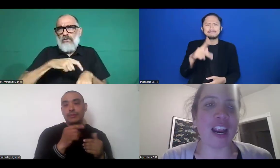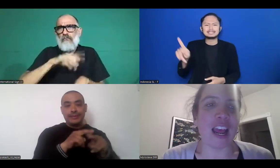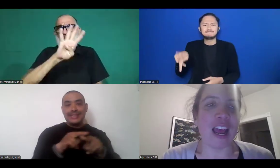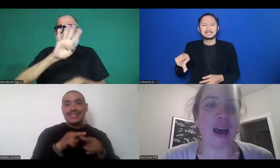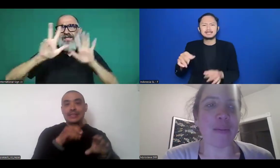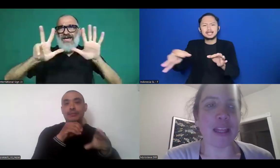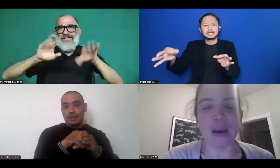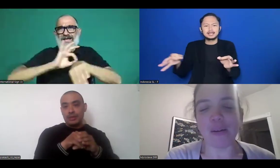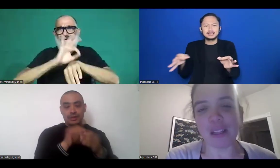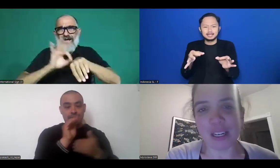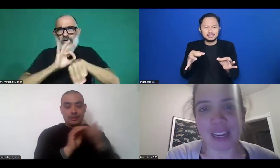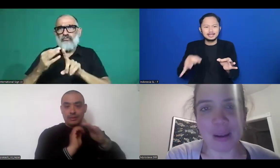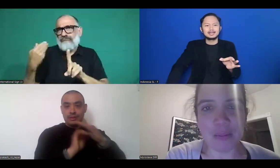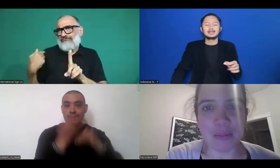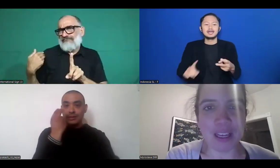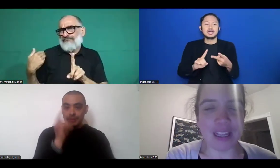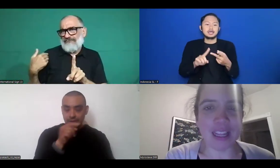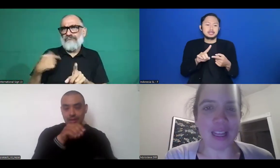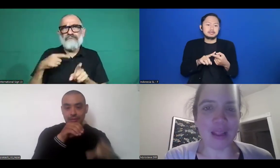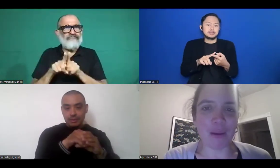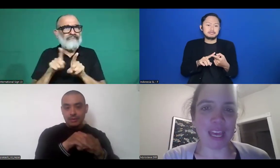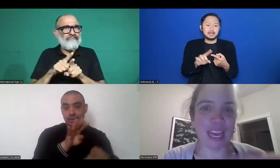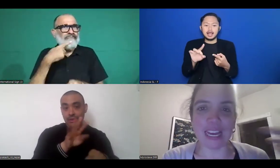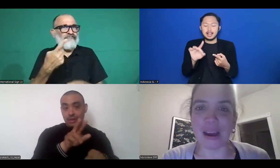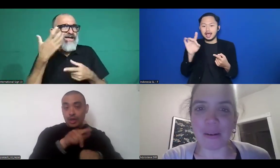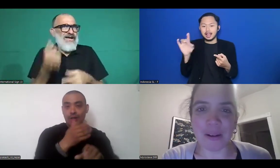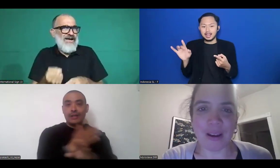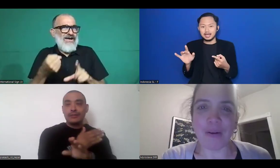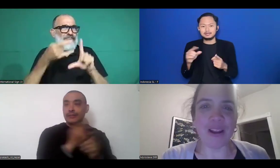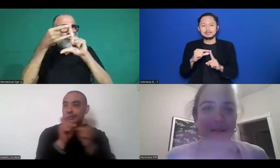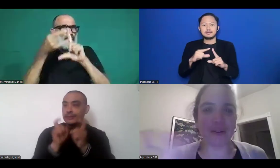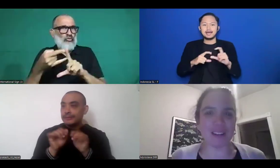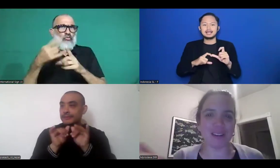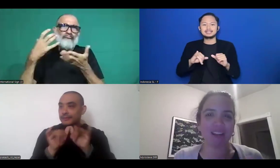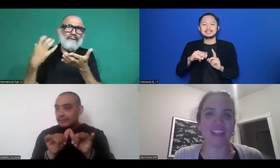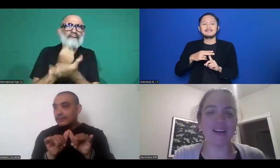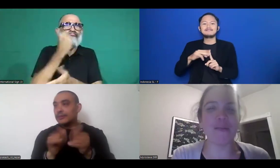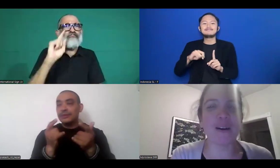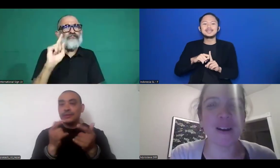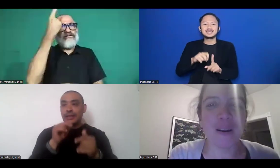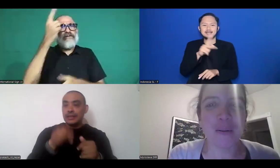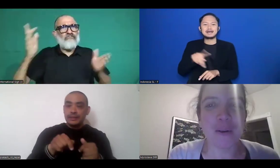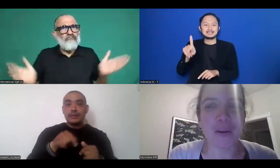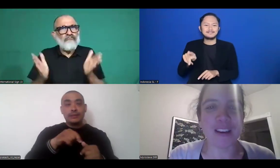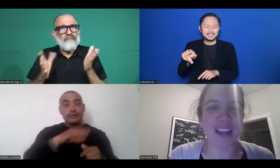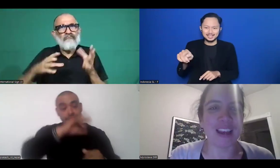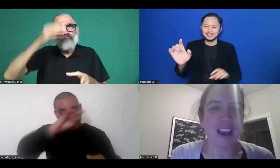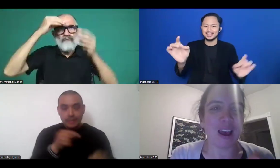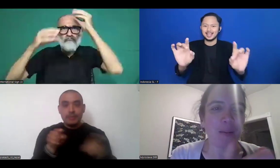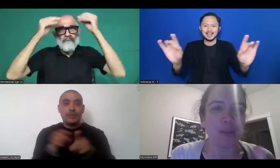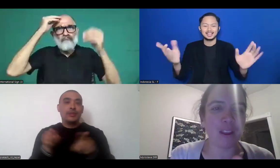there. And that was a long time in the making. And now, only 2 days later, we're